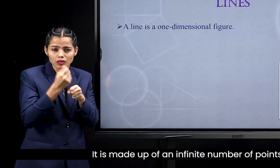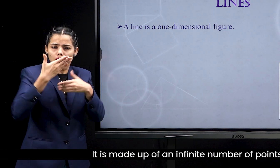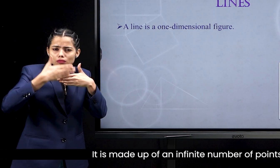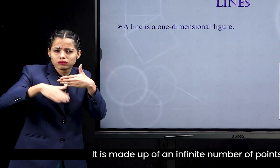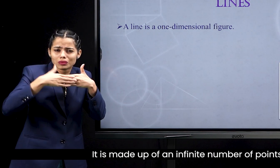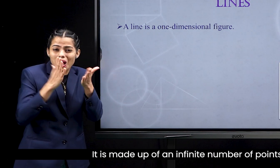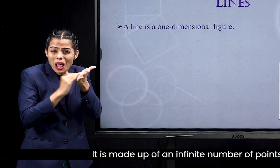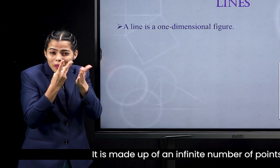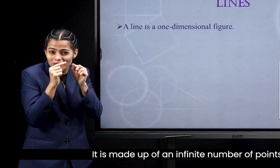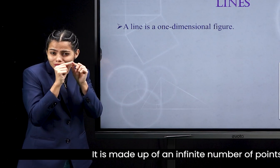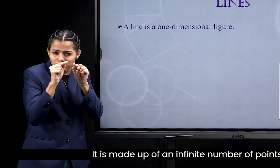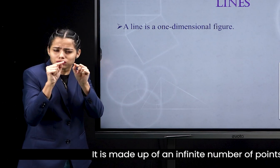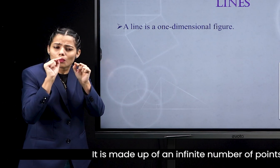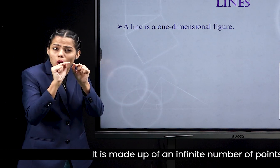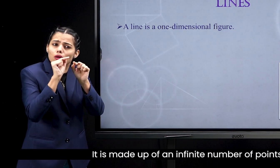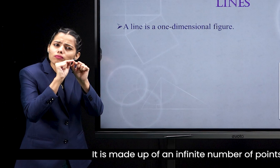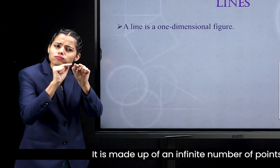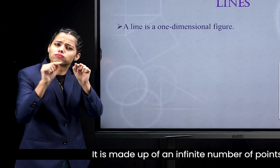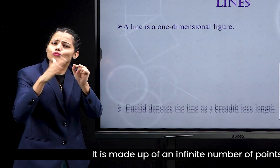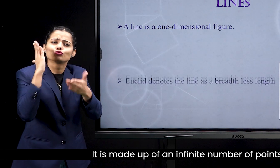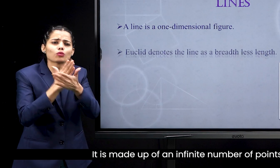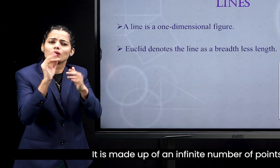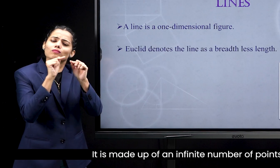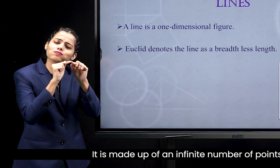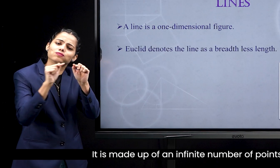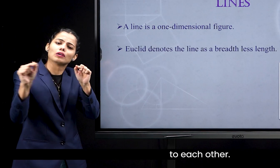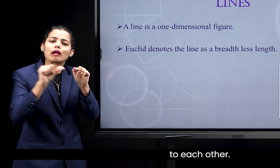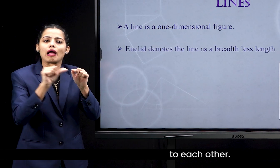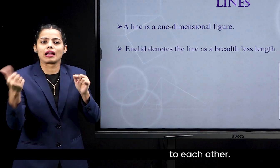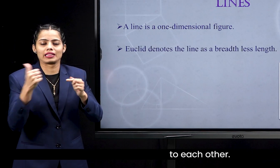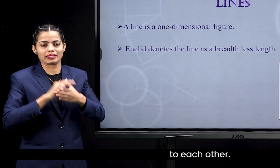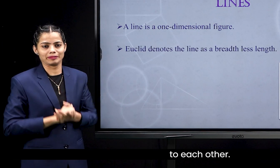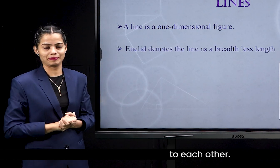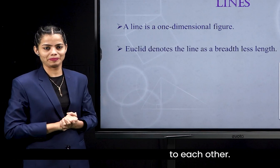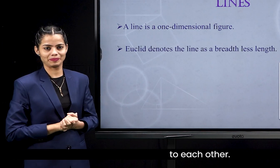It is made up of an infinite number of points close to each other.